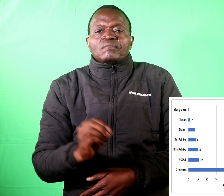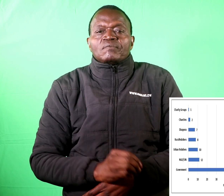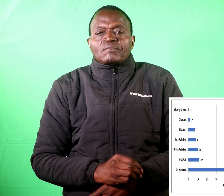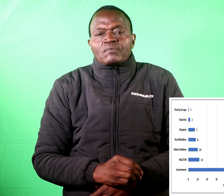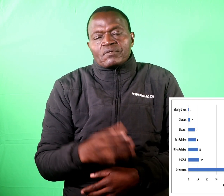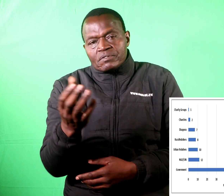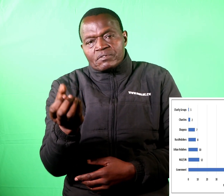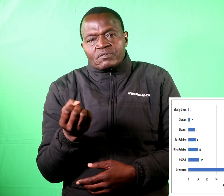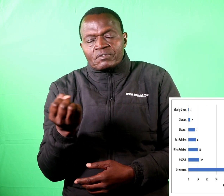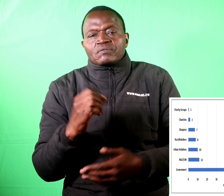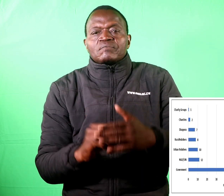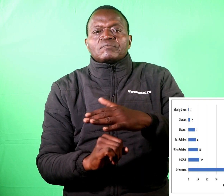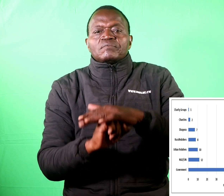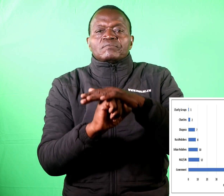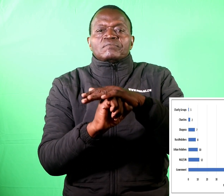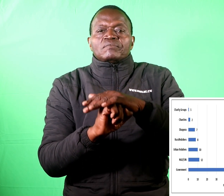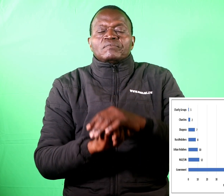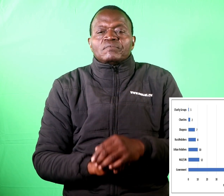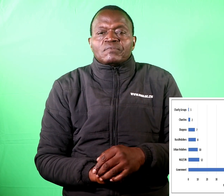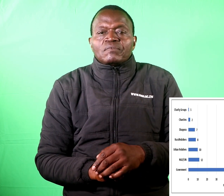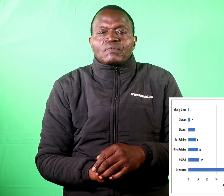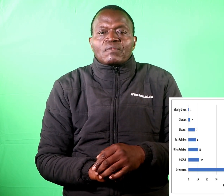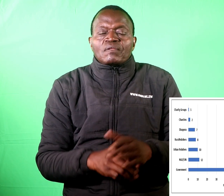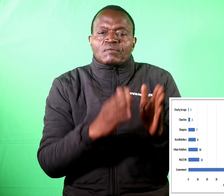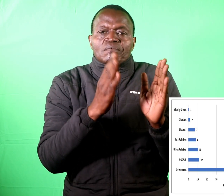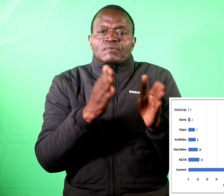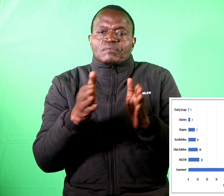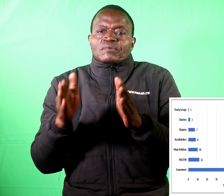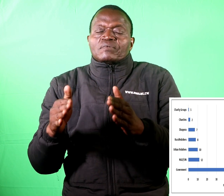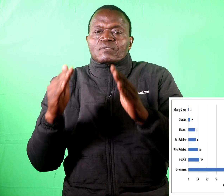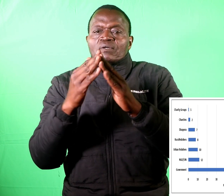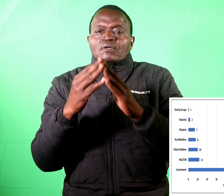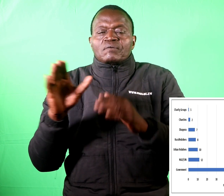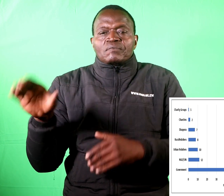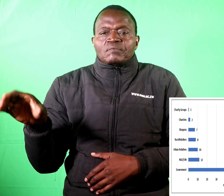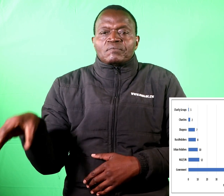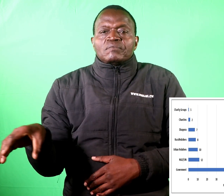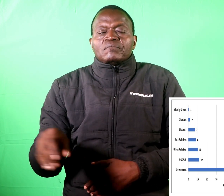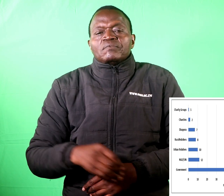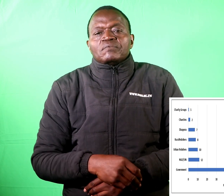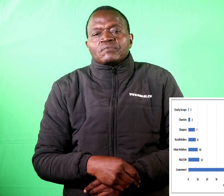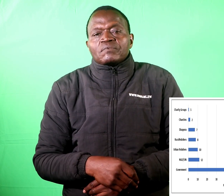Sources of support. Proportion of households. Charity